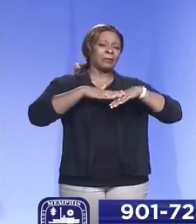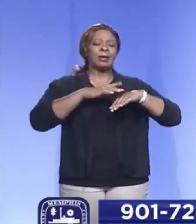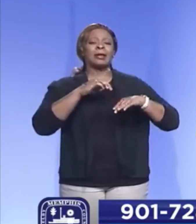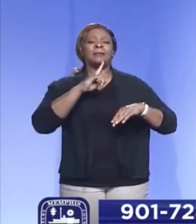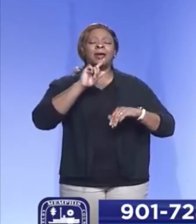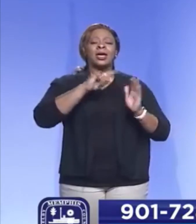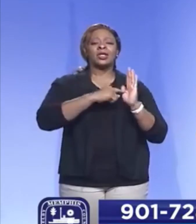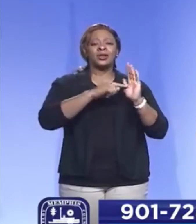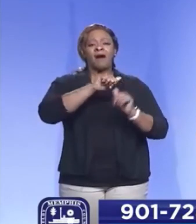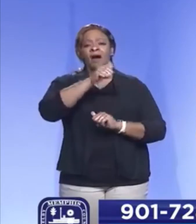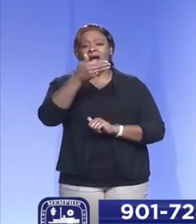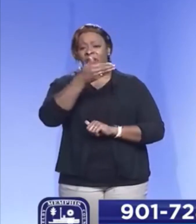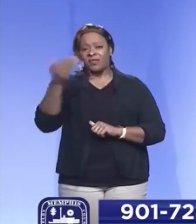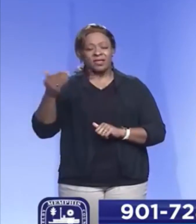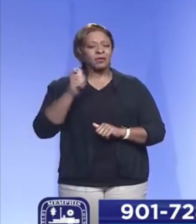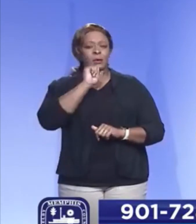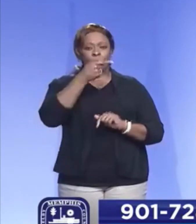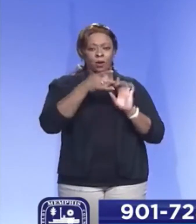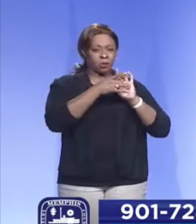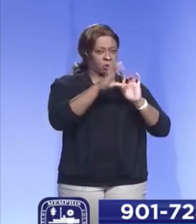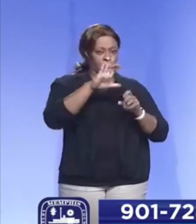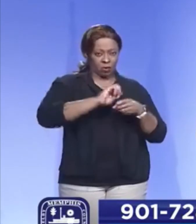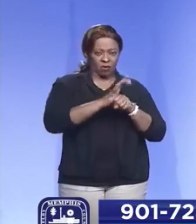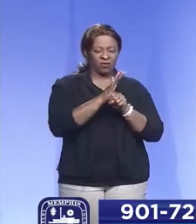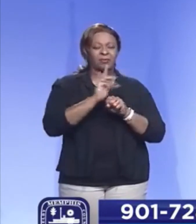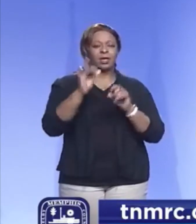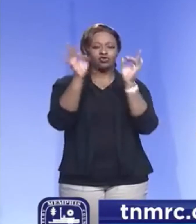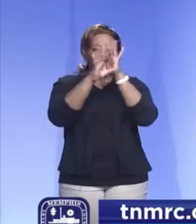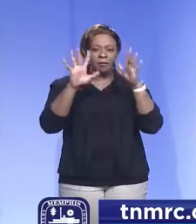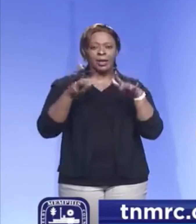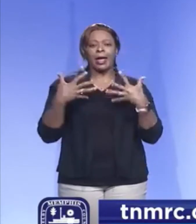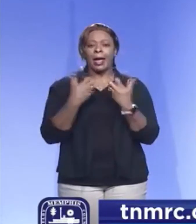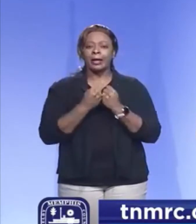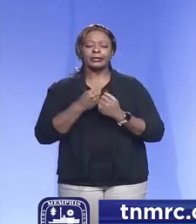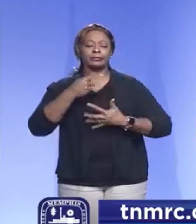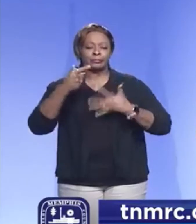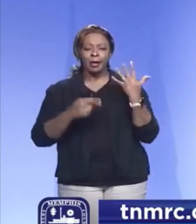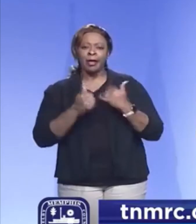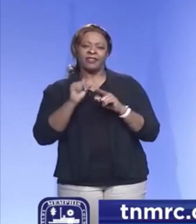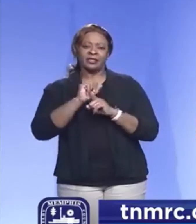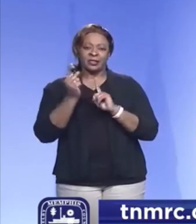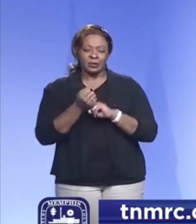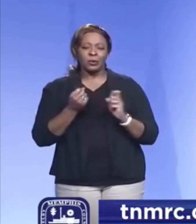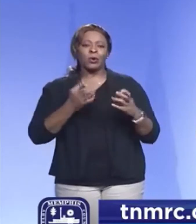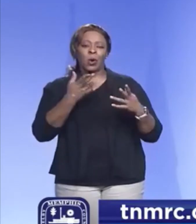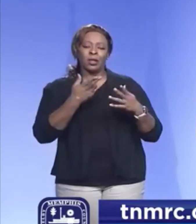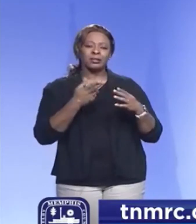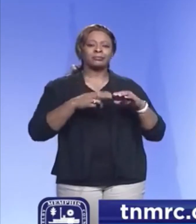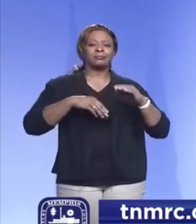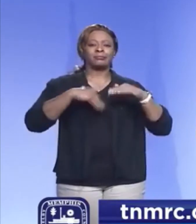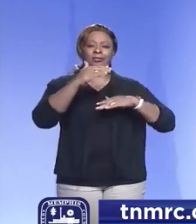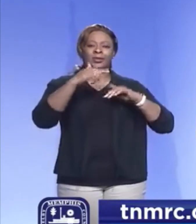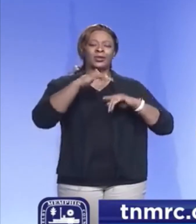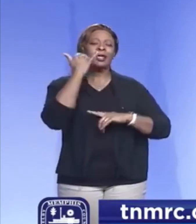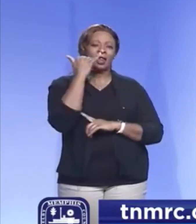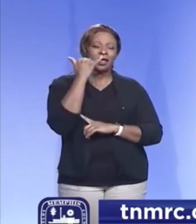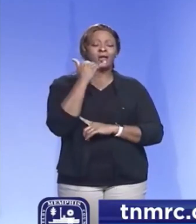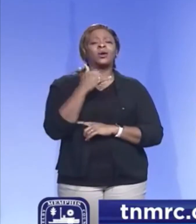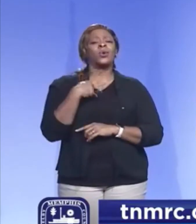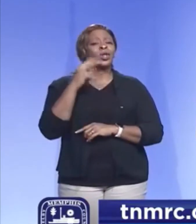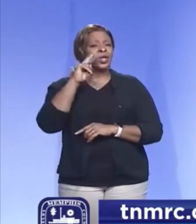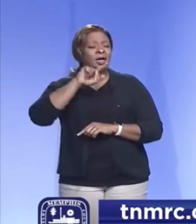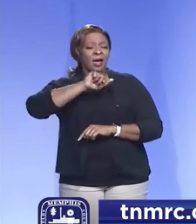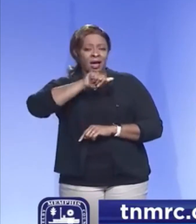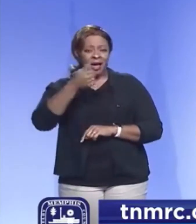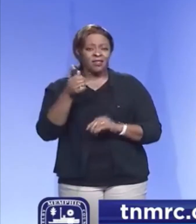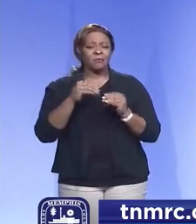other things not limited to COVID, including traumas. In addition to that, we also look at morgue capacity, and we have